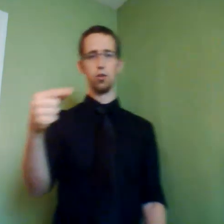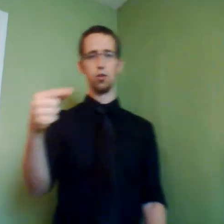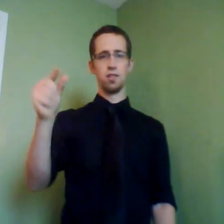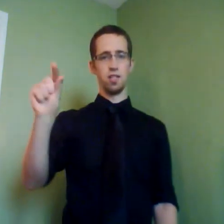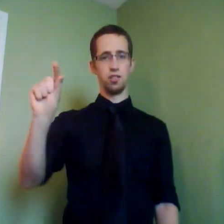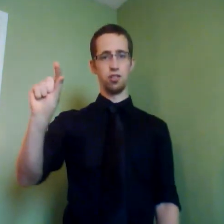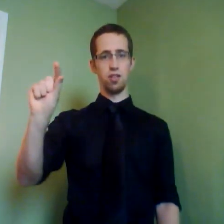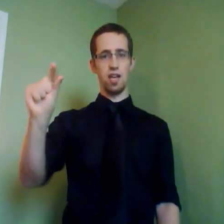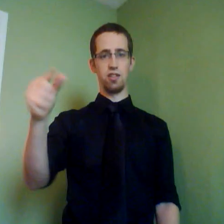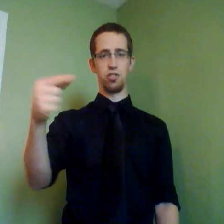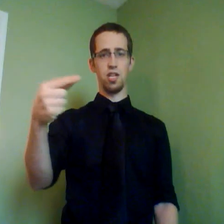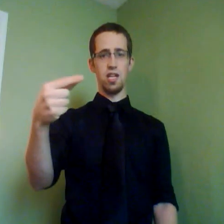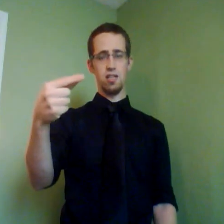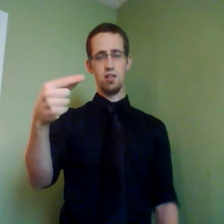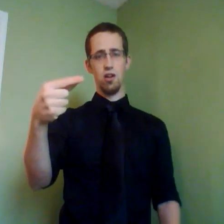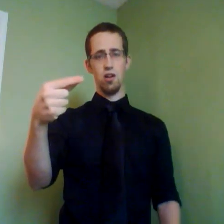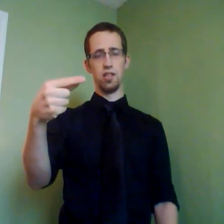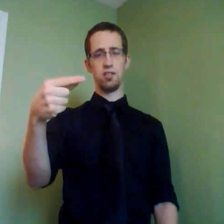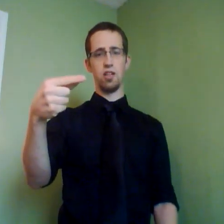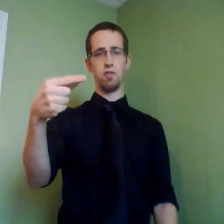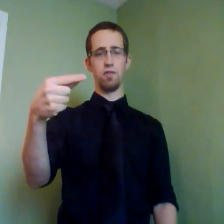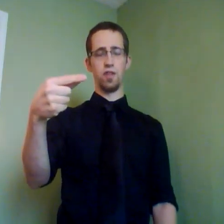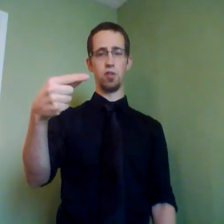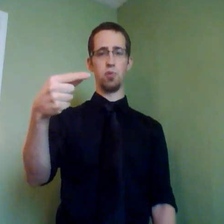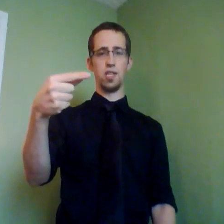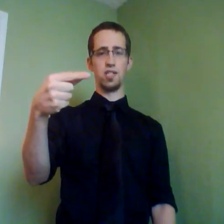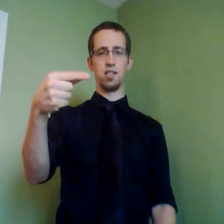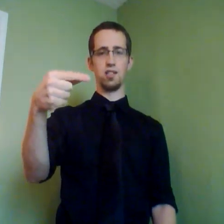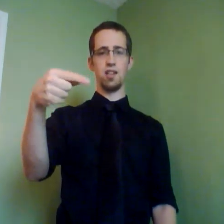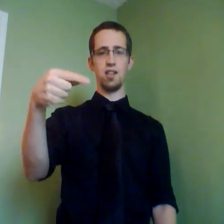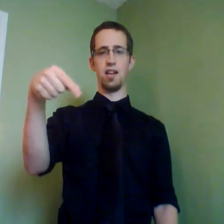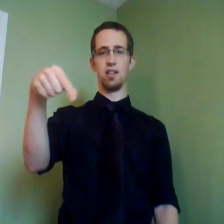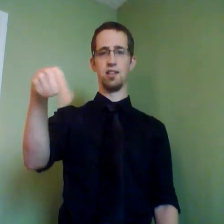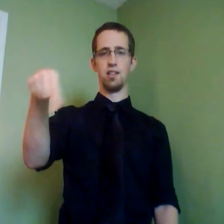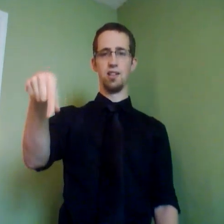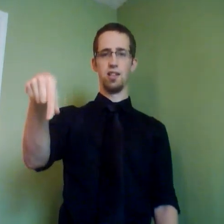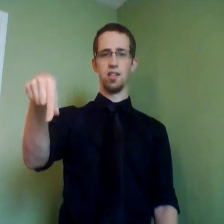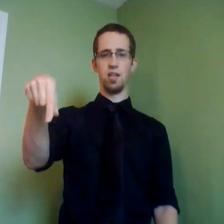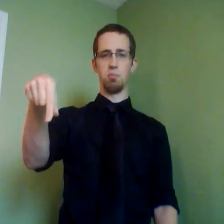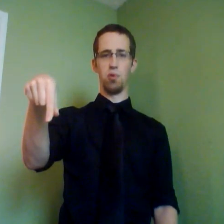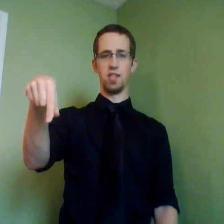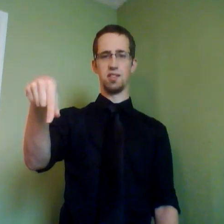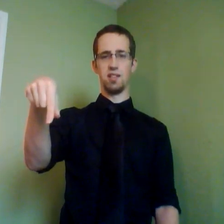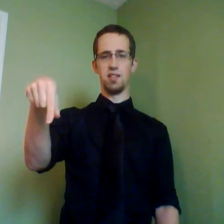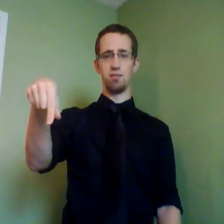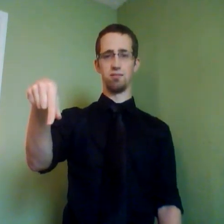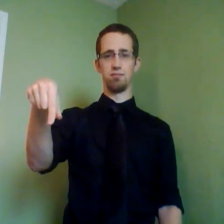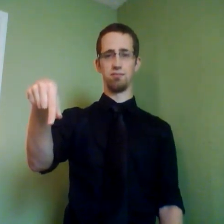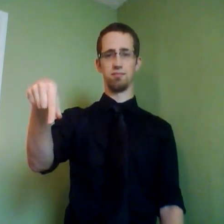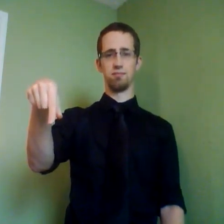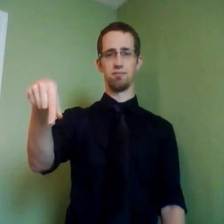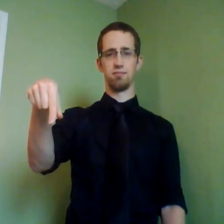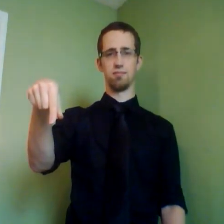Q is just like G, only instead of your finger pointing to the side, it points down.